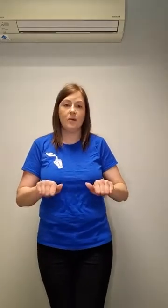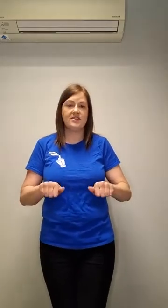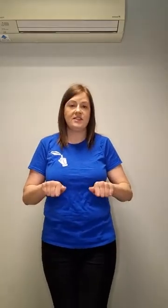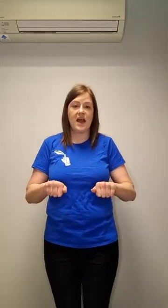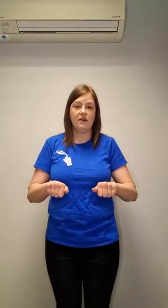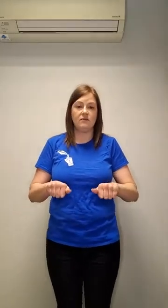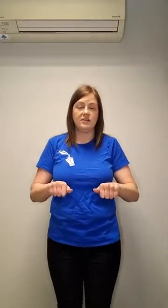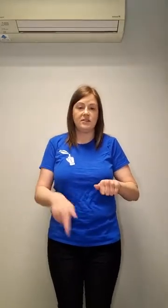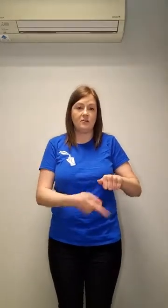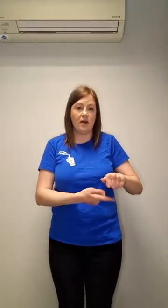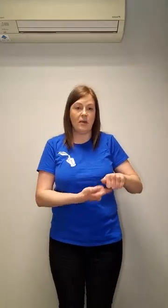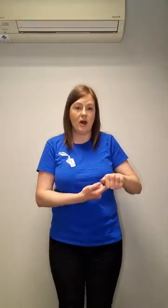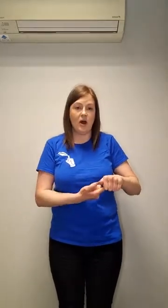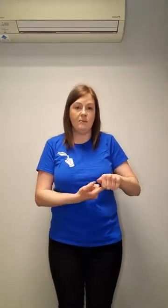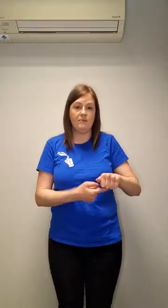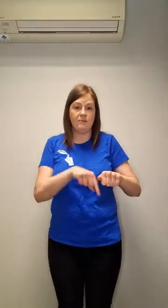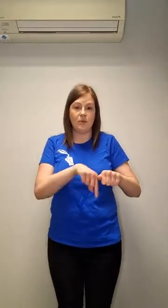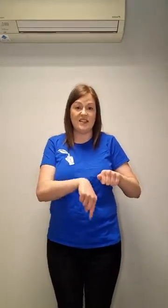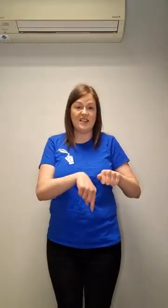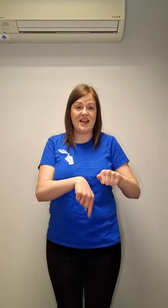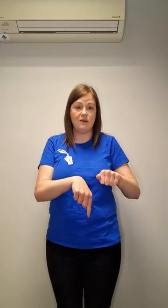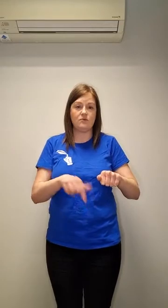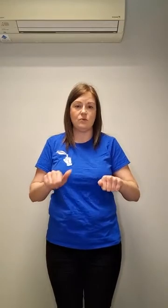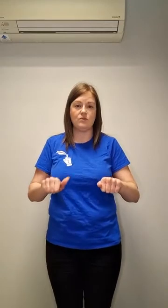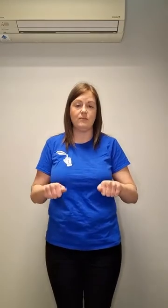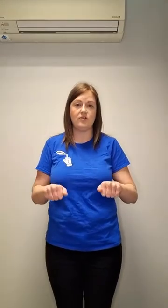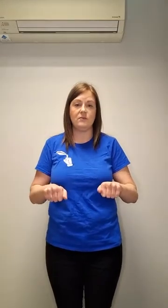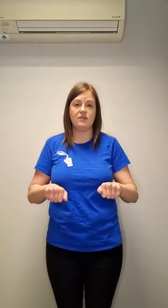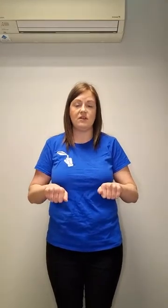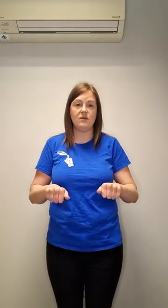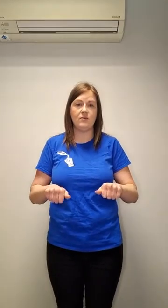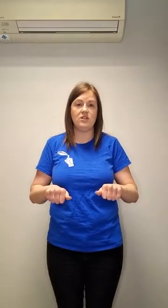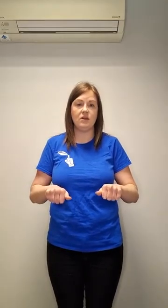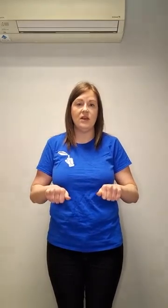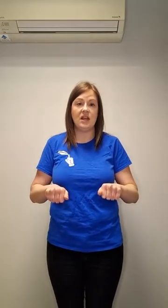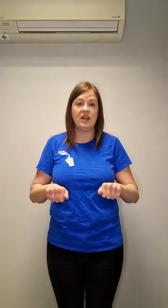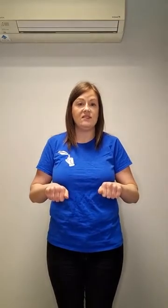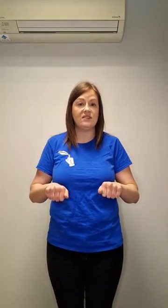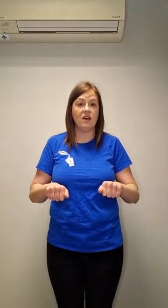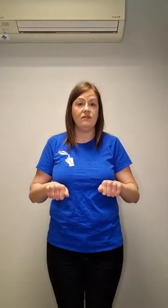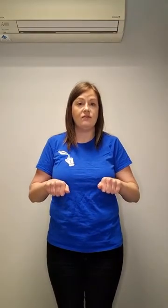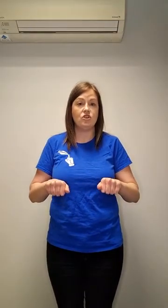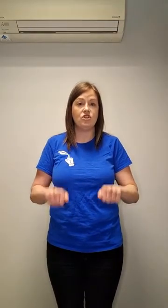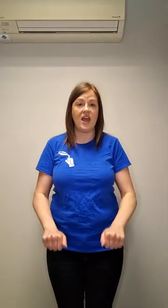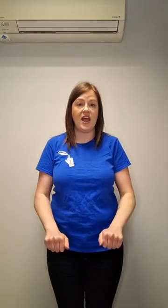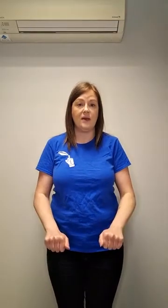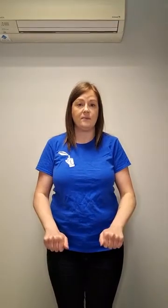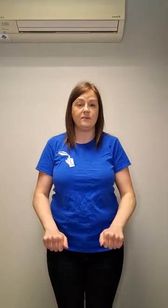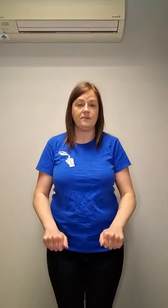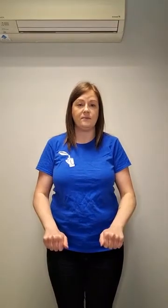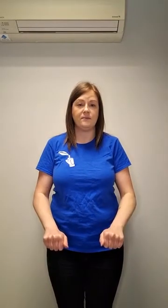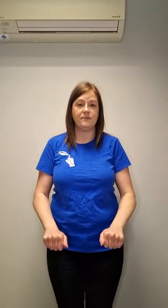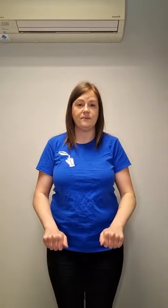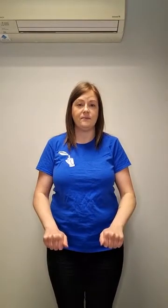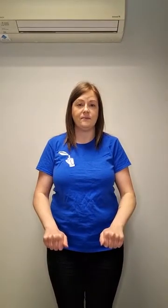Palms down, so my palm pointing down towards the bottom of the signing window, like in the sign for chair.